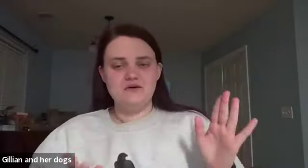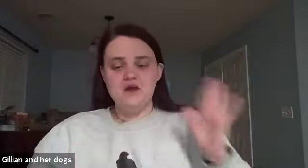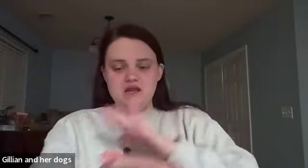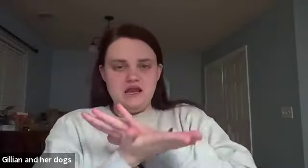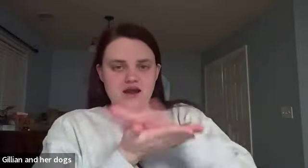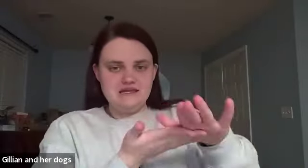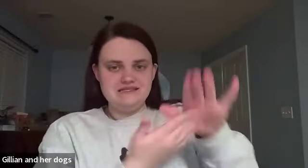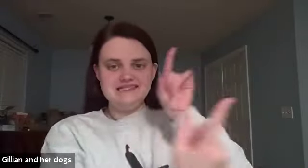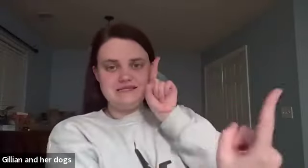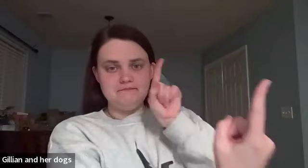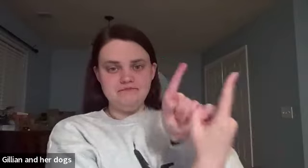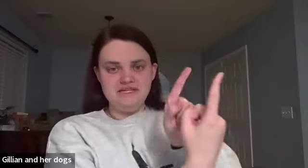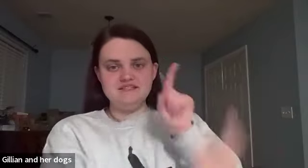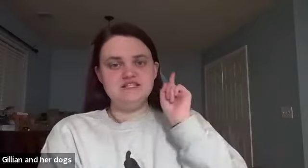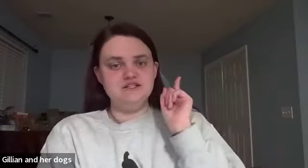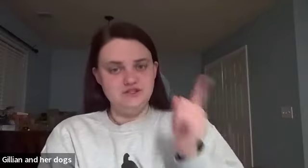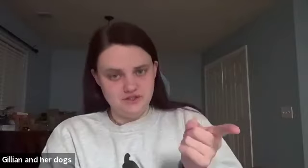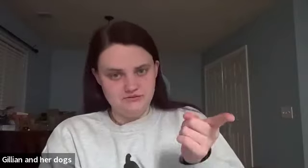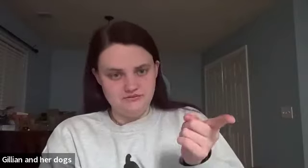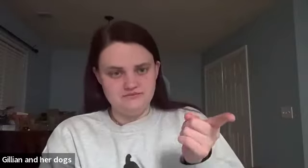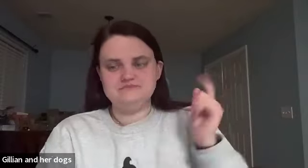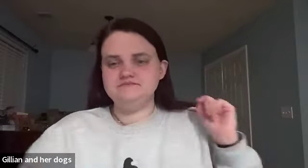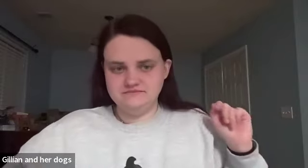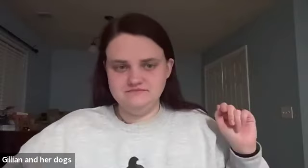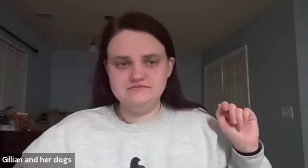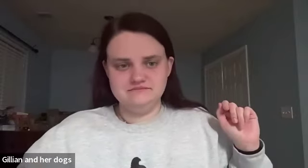So nice to meet you.